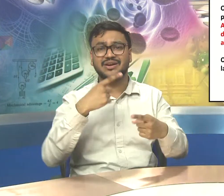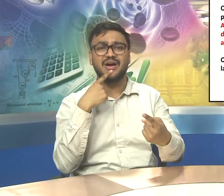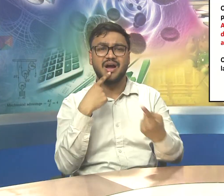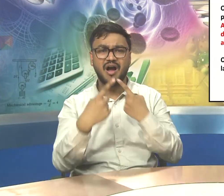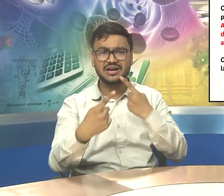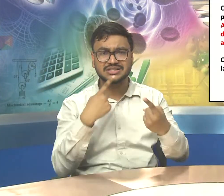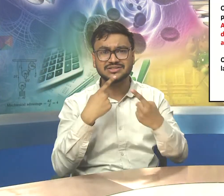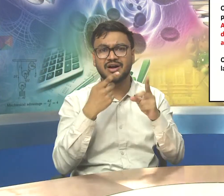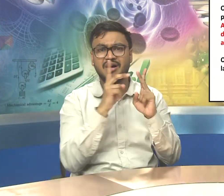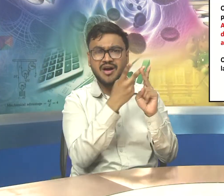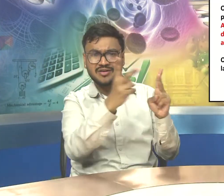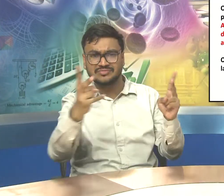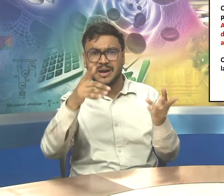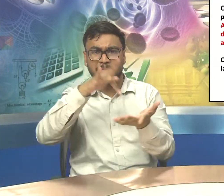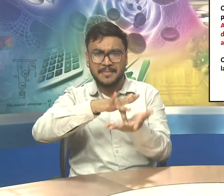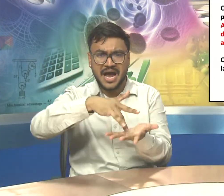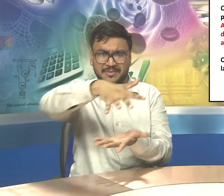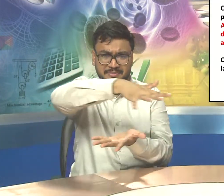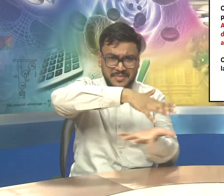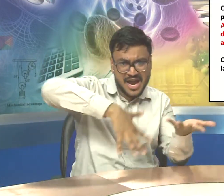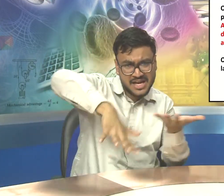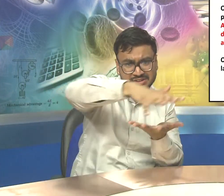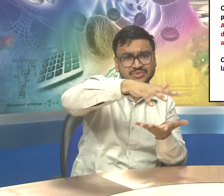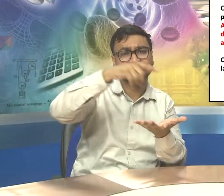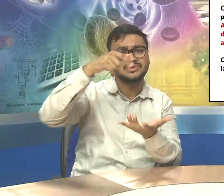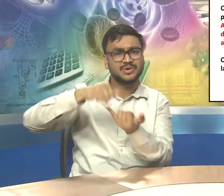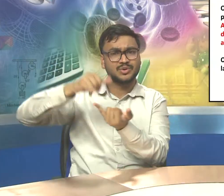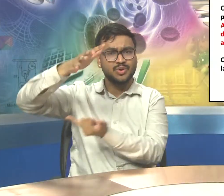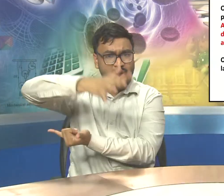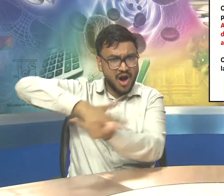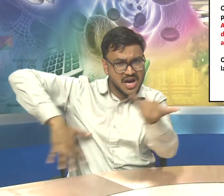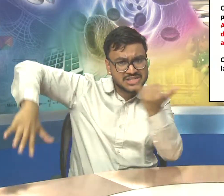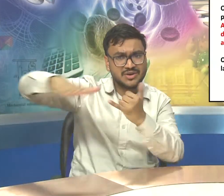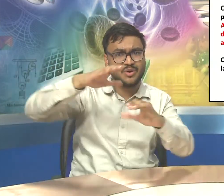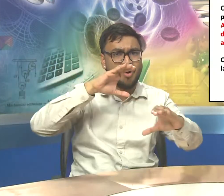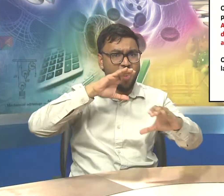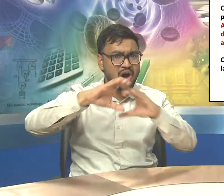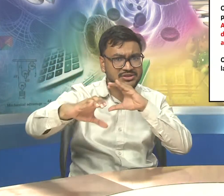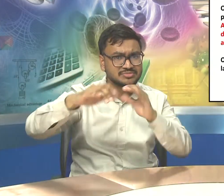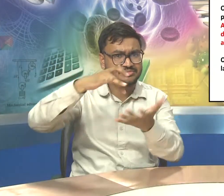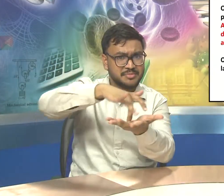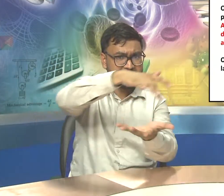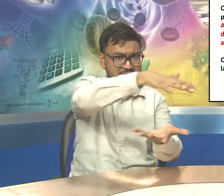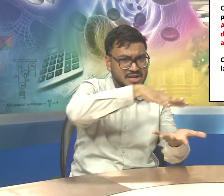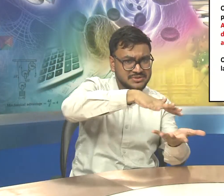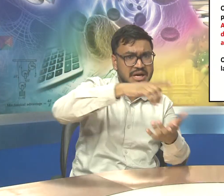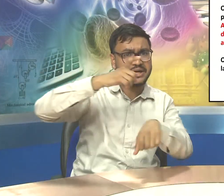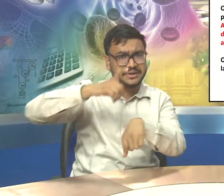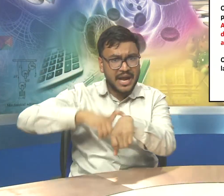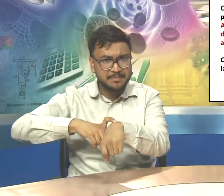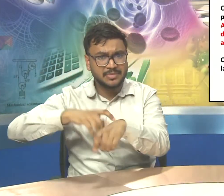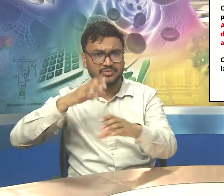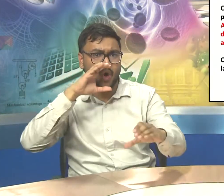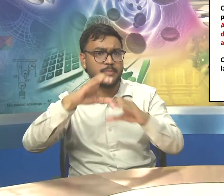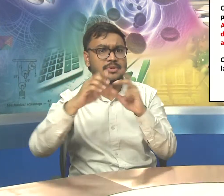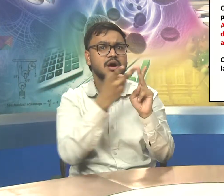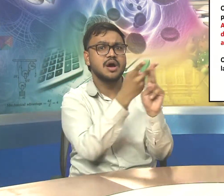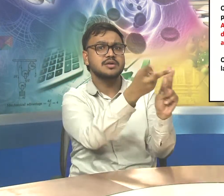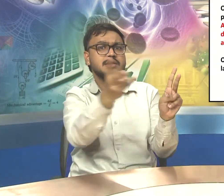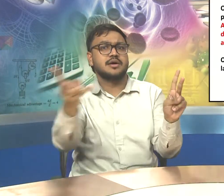yes, human languages can be used to talk about different times and different places